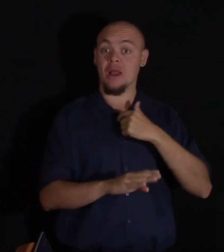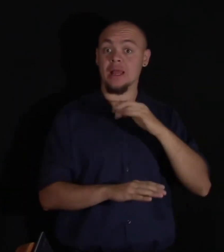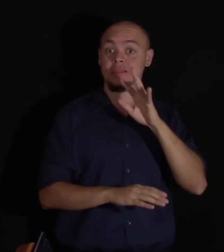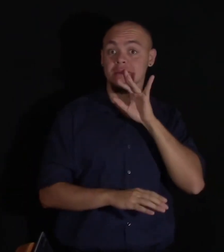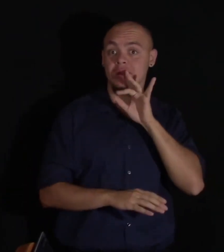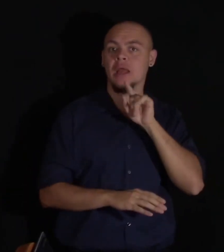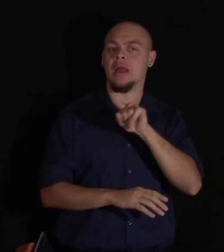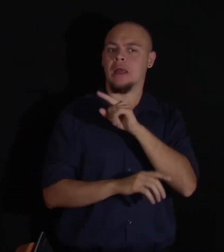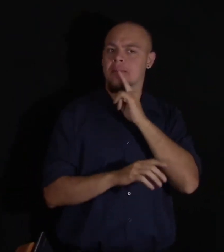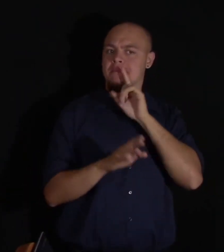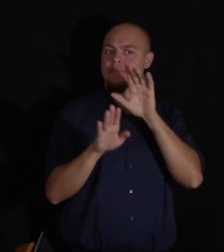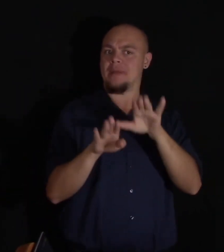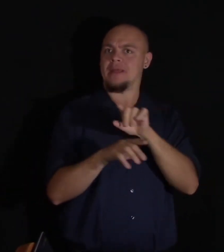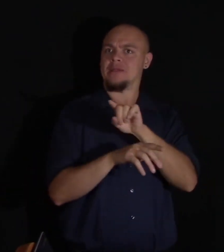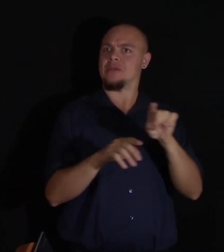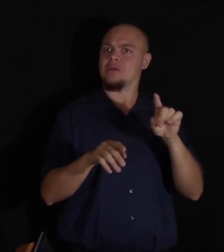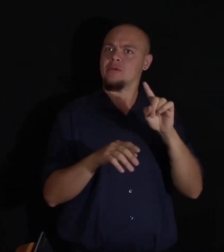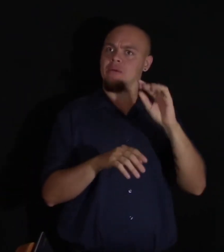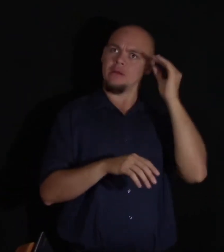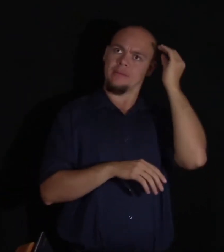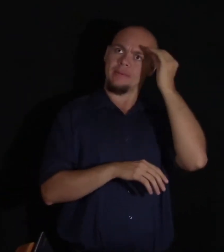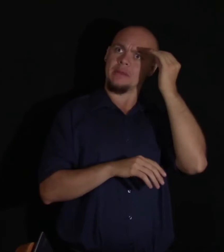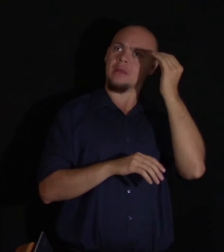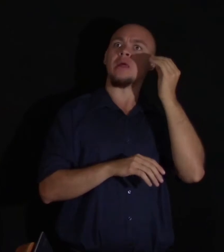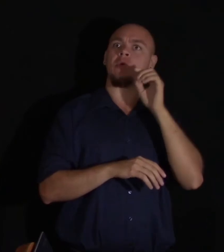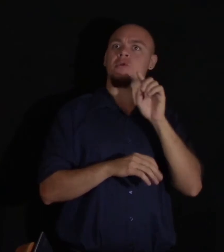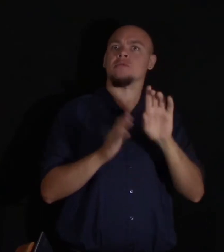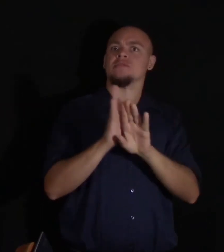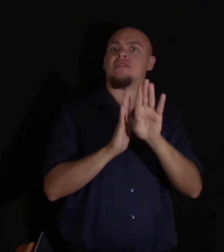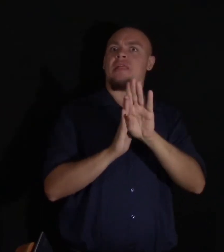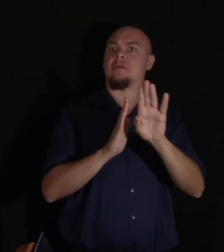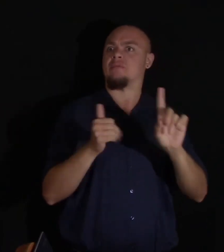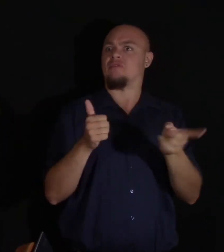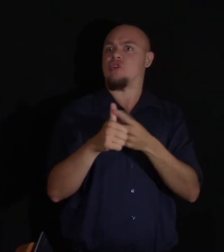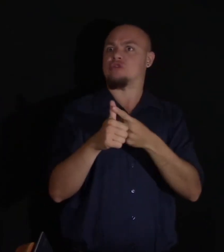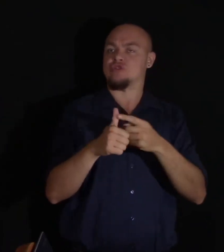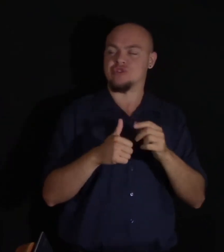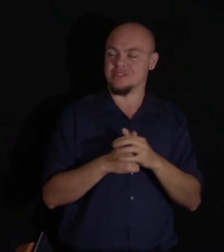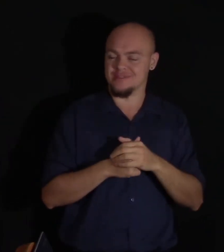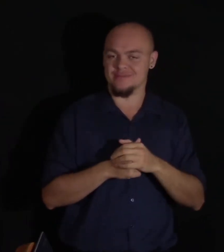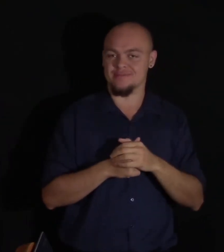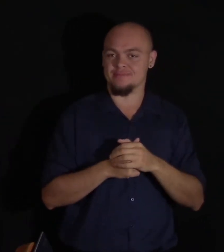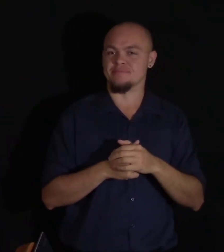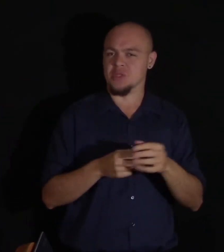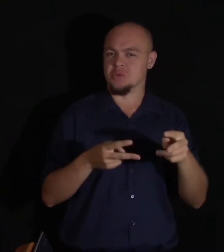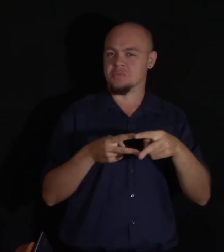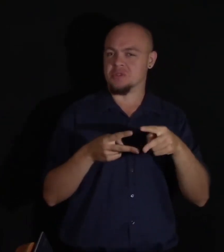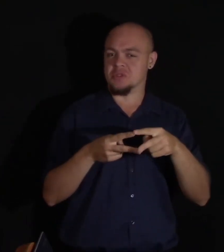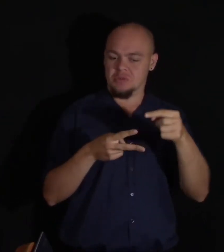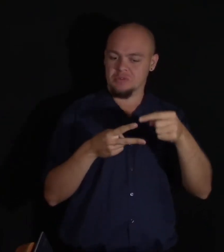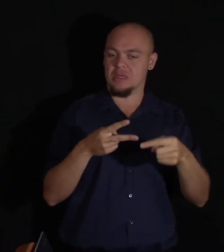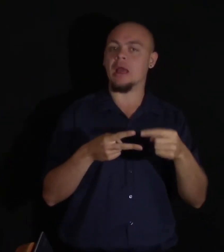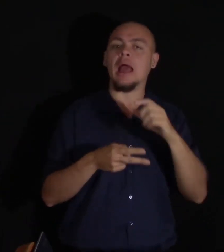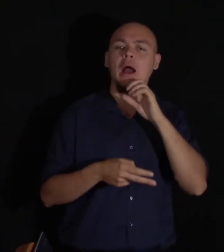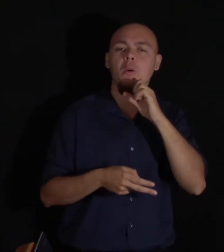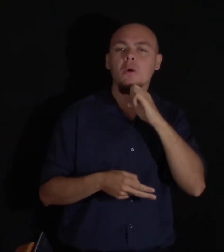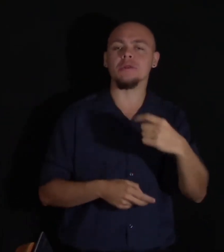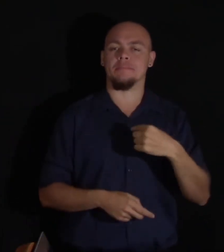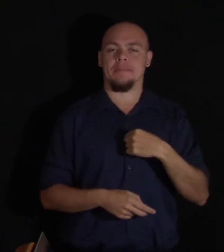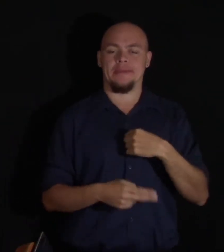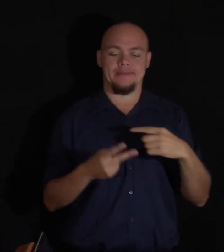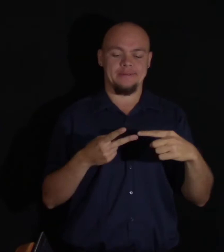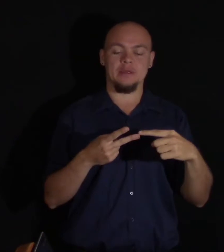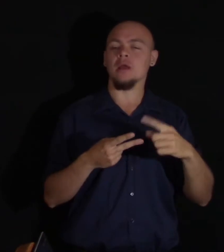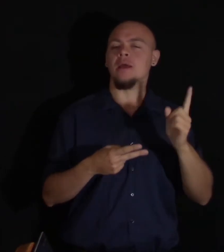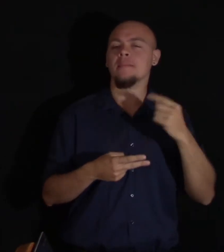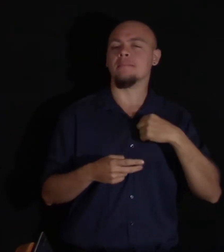I bet you had formed your first impression on me. Now let me ask you just two details. How old am I and where